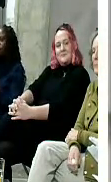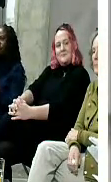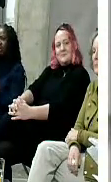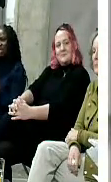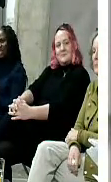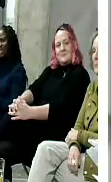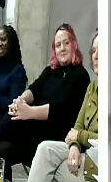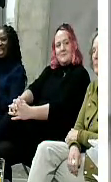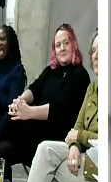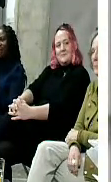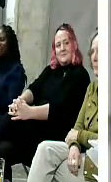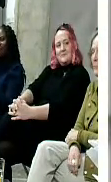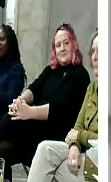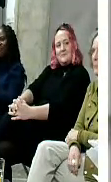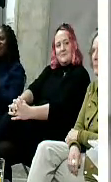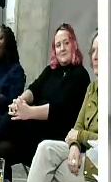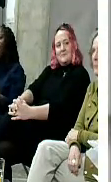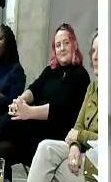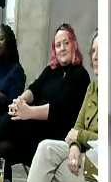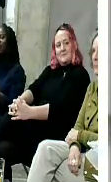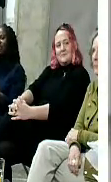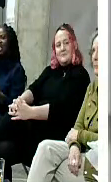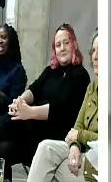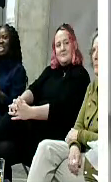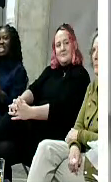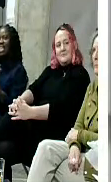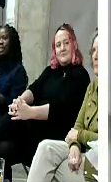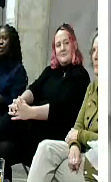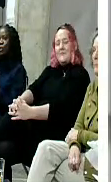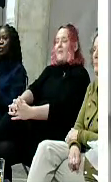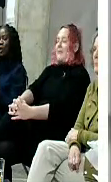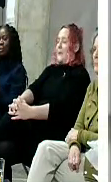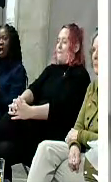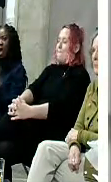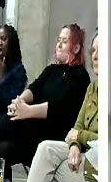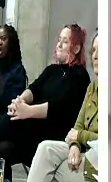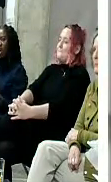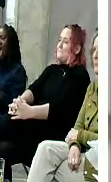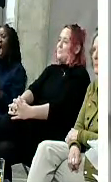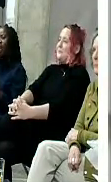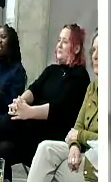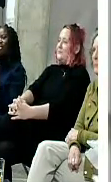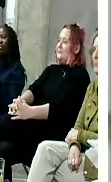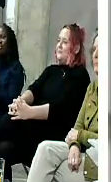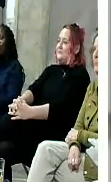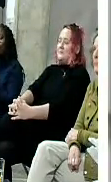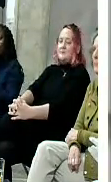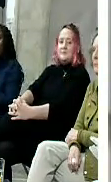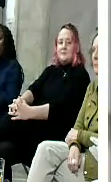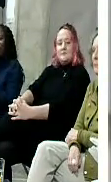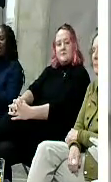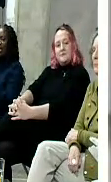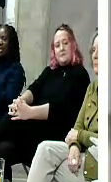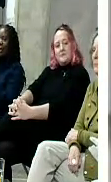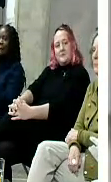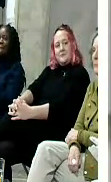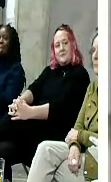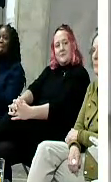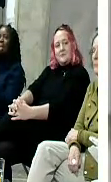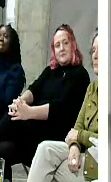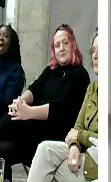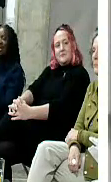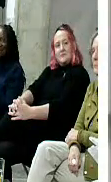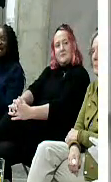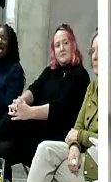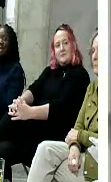without recognising and naming the current genocide that's happening in Palestine and the